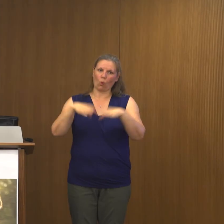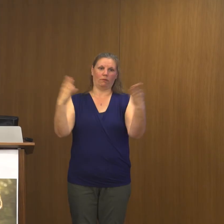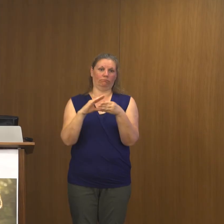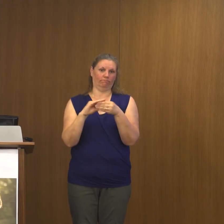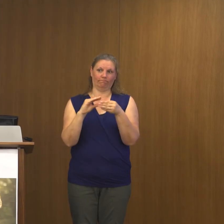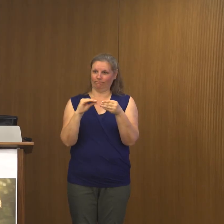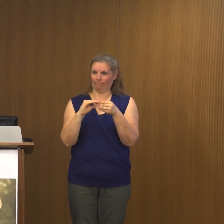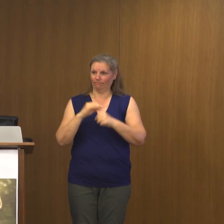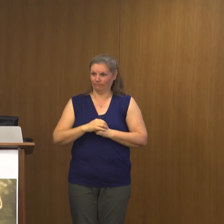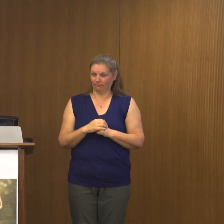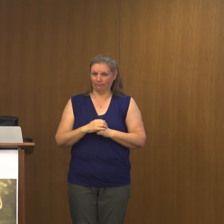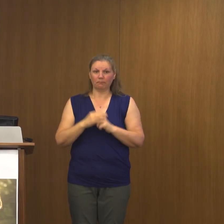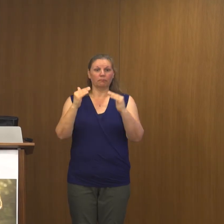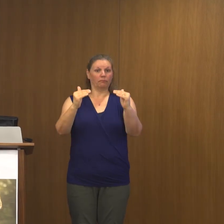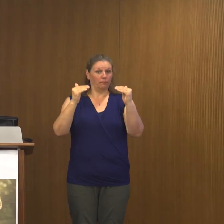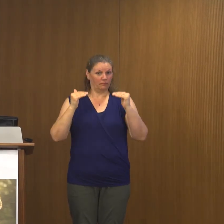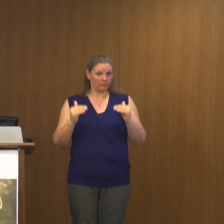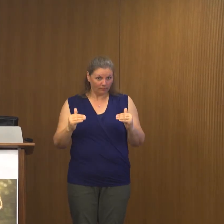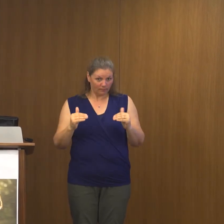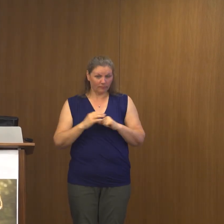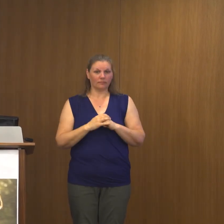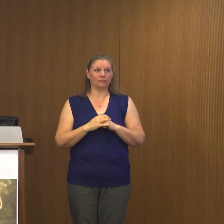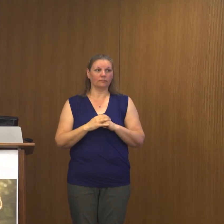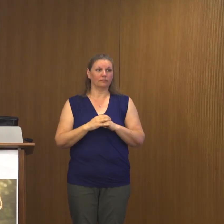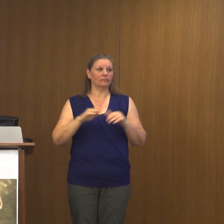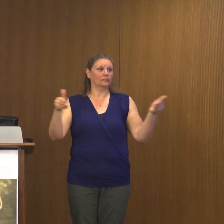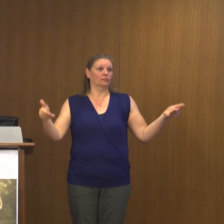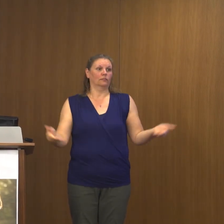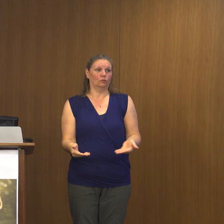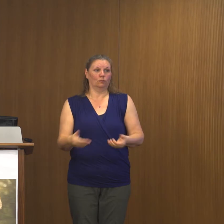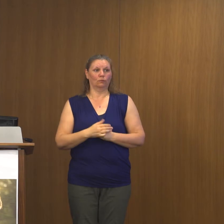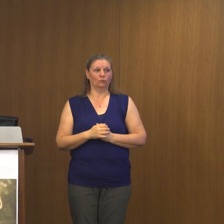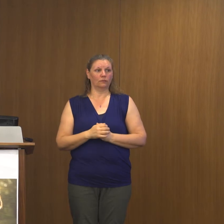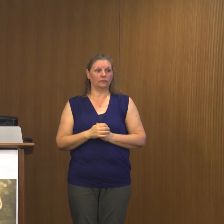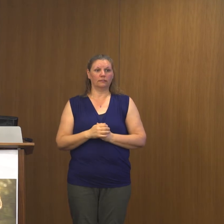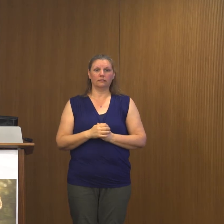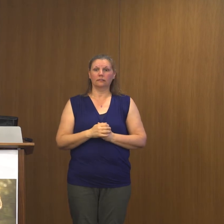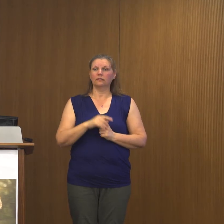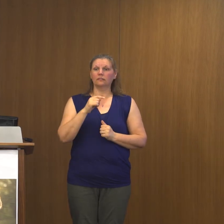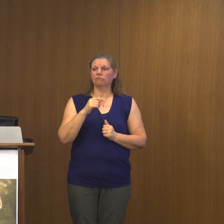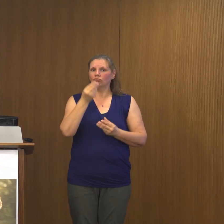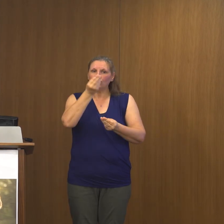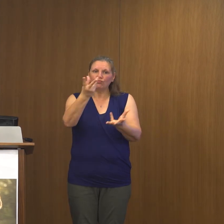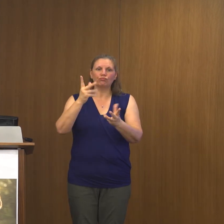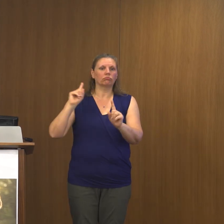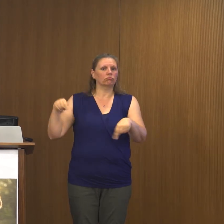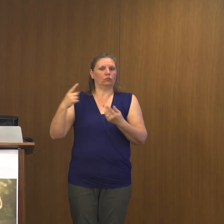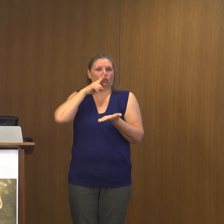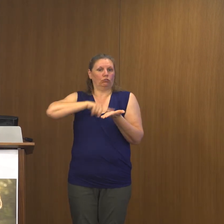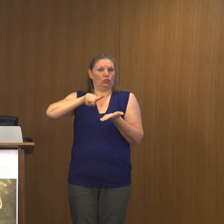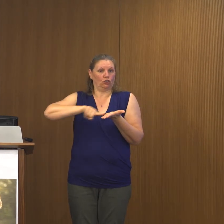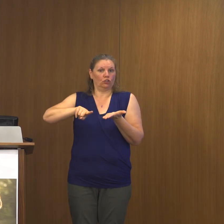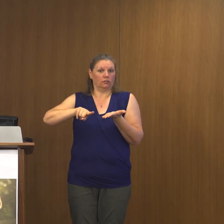So we'd like to start by introducing you to some of the research that we have done. You have more